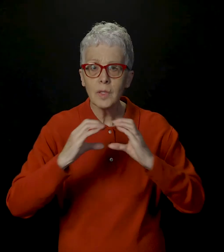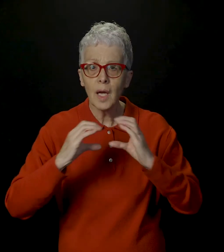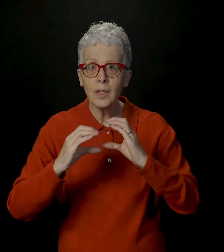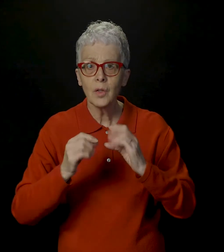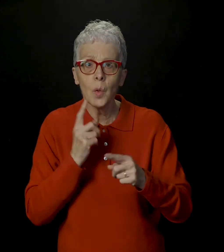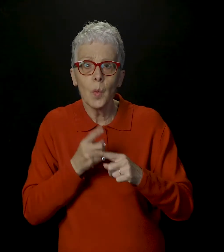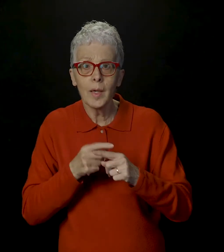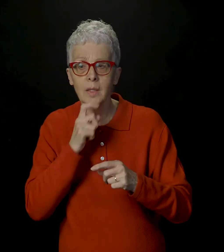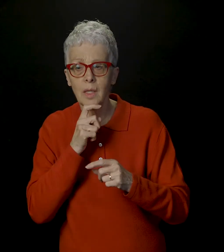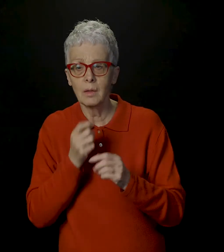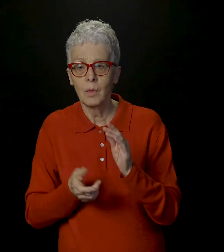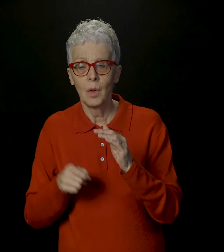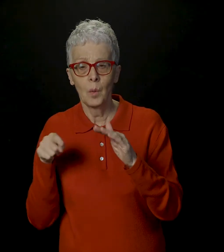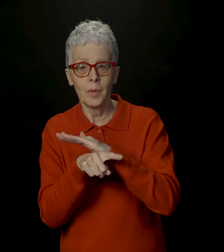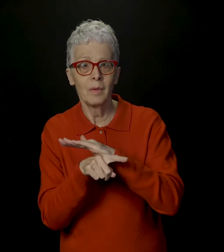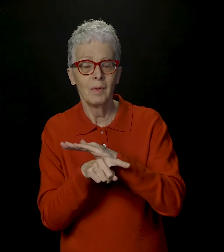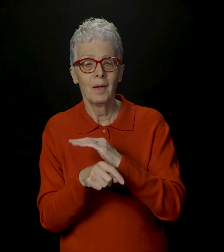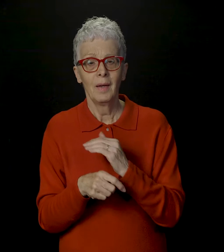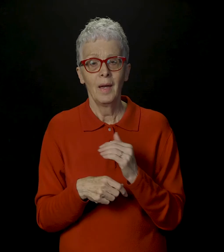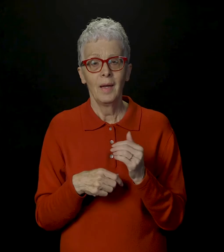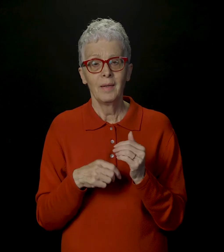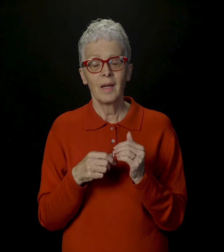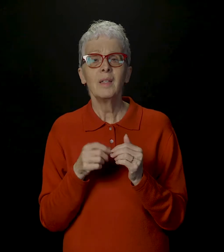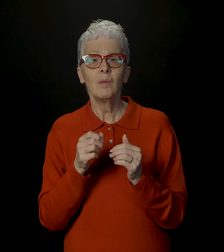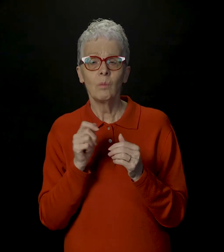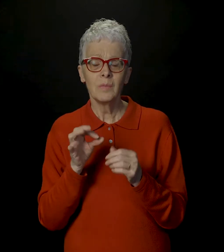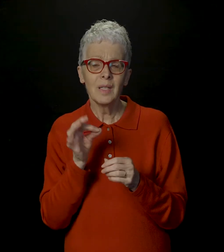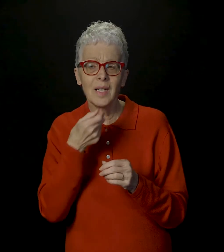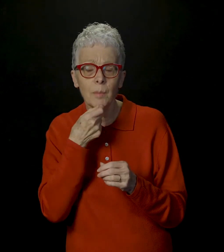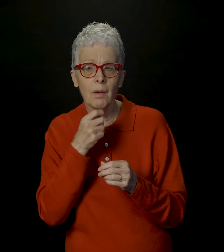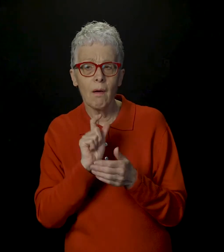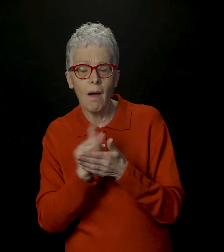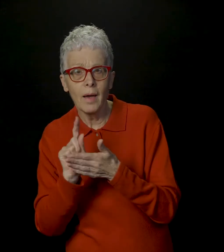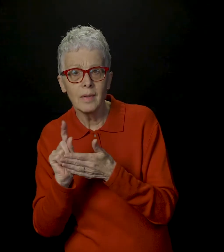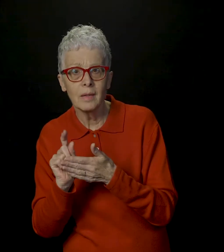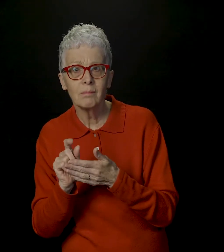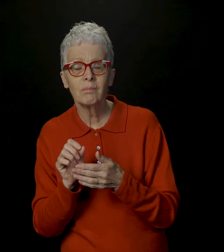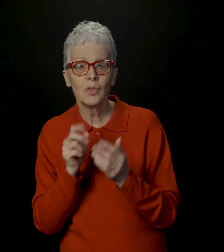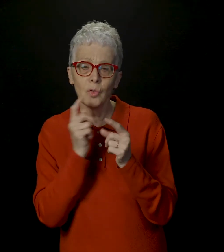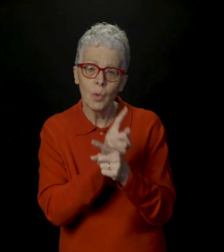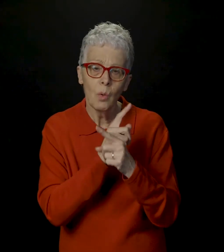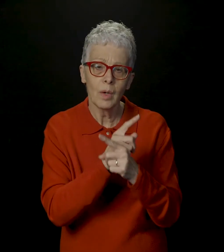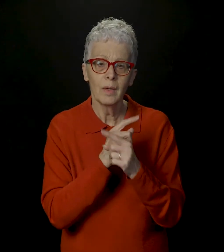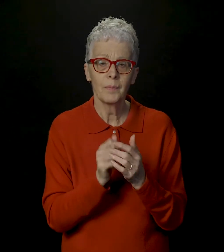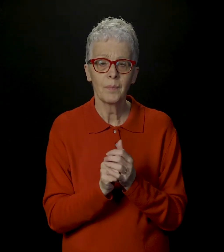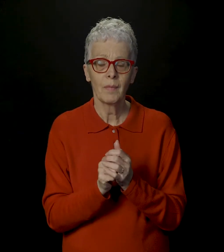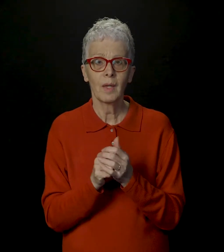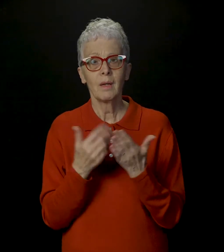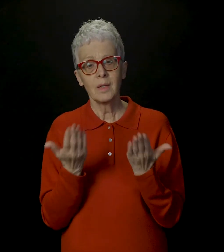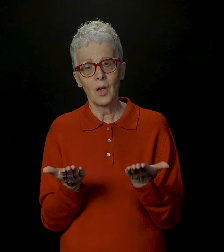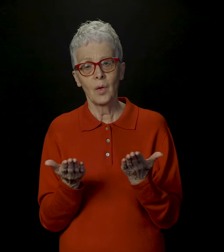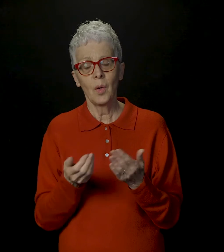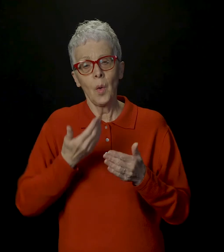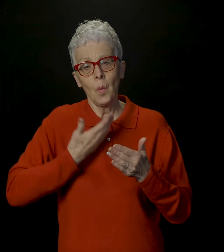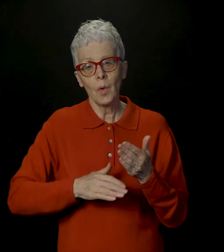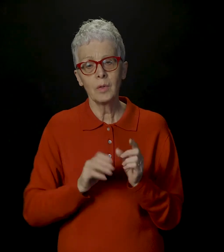conversation And quick meal And then leave straight away And then hang around That little bit longer The following week And then Yeah just